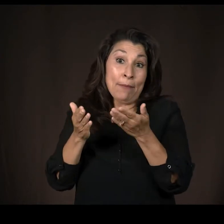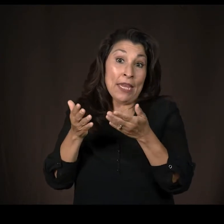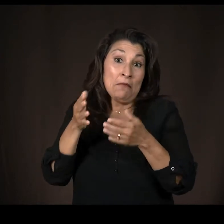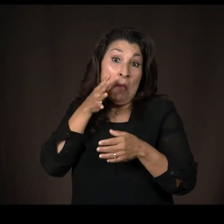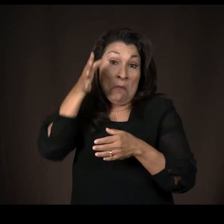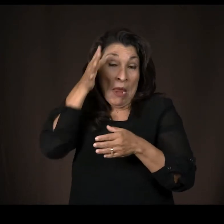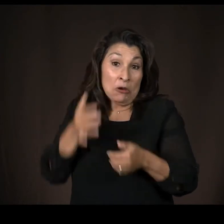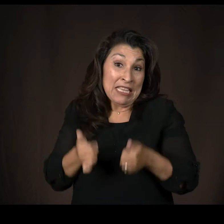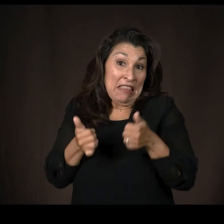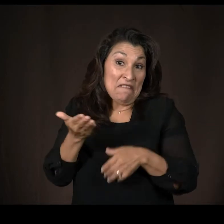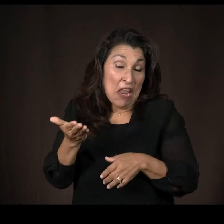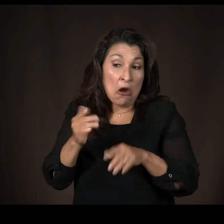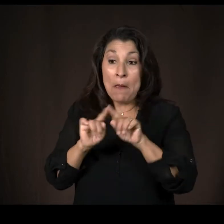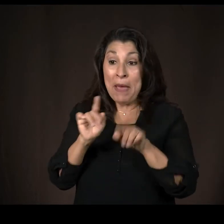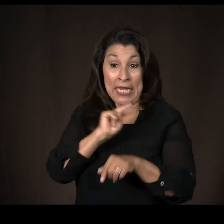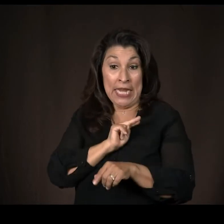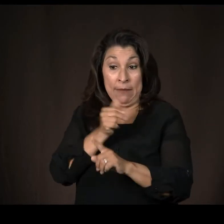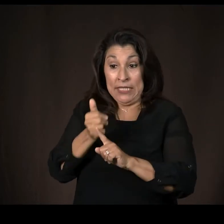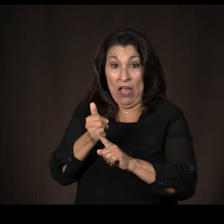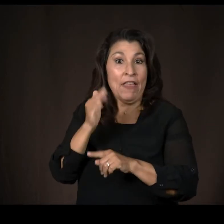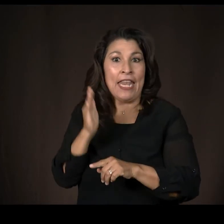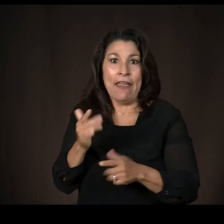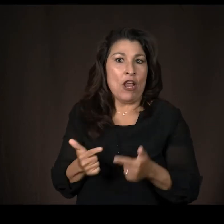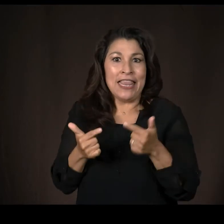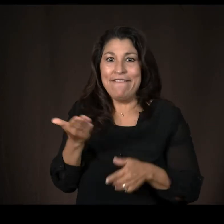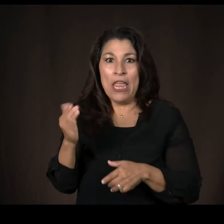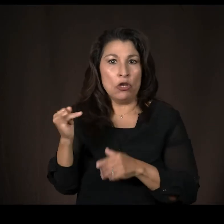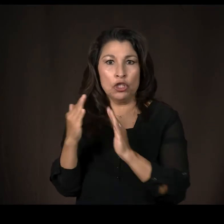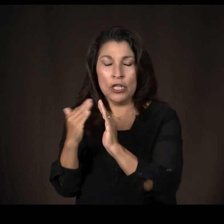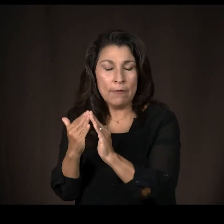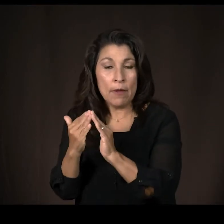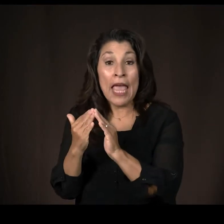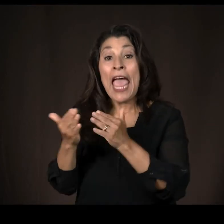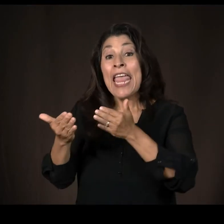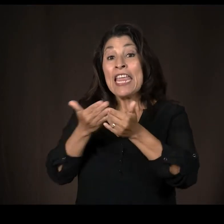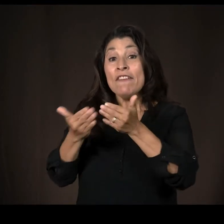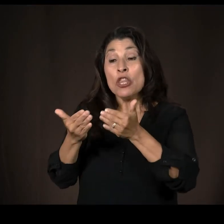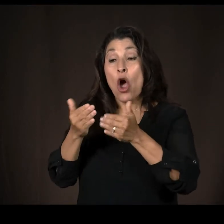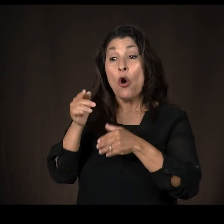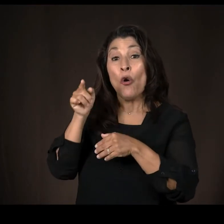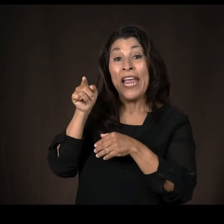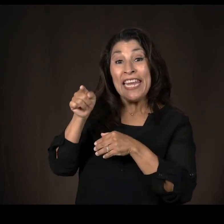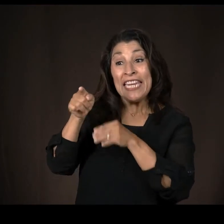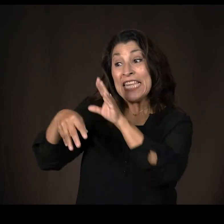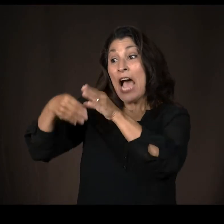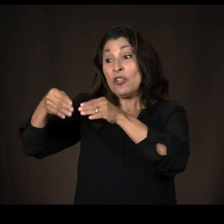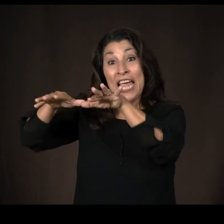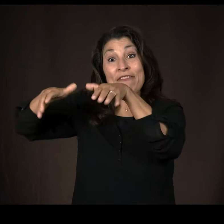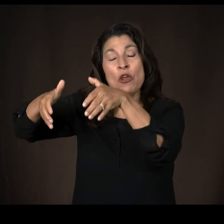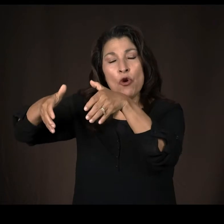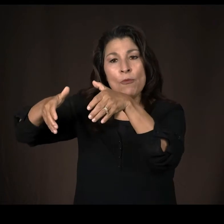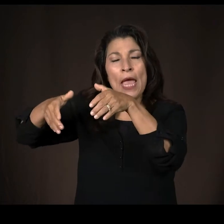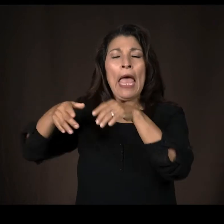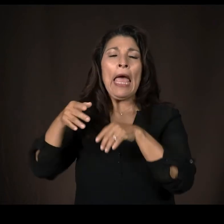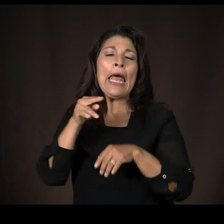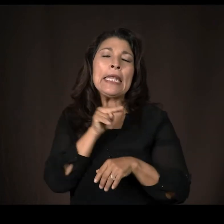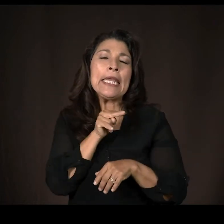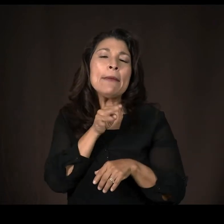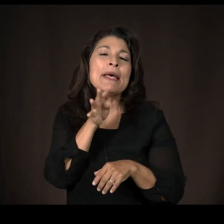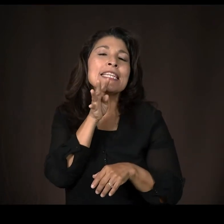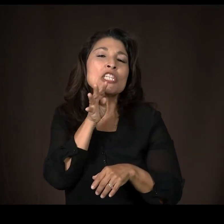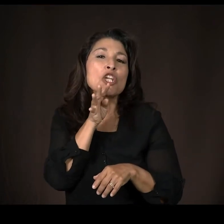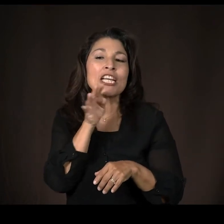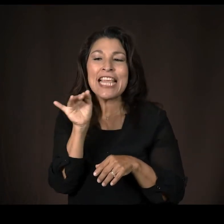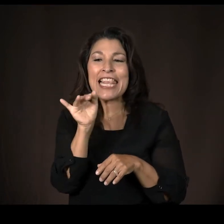had never lived in Jerusalem. But even though he's an outsider, he talks like an insider. He talks